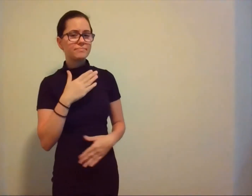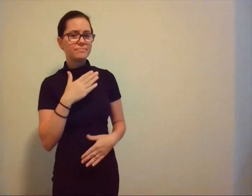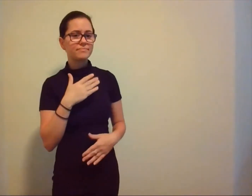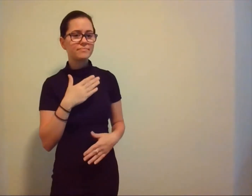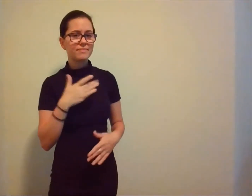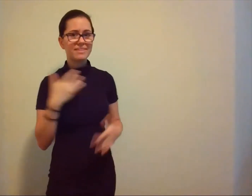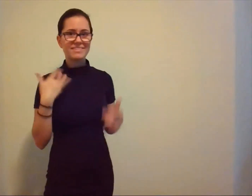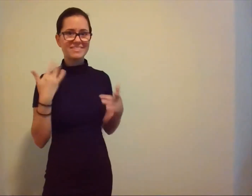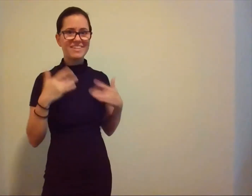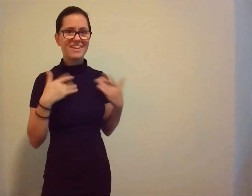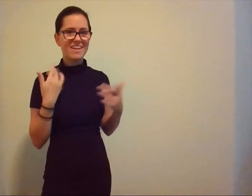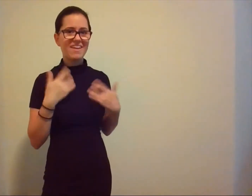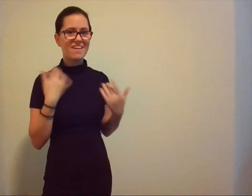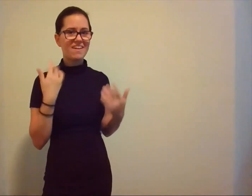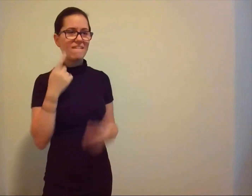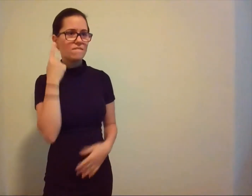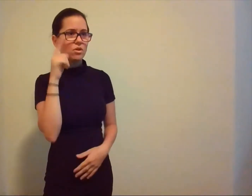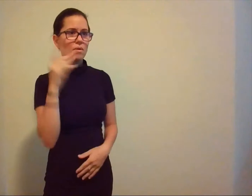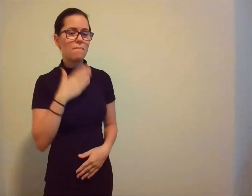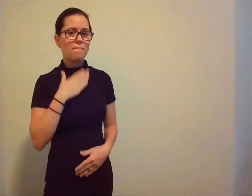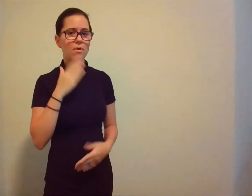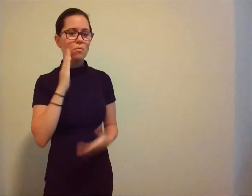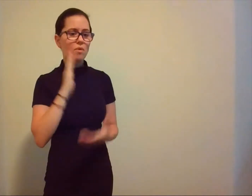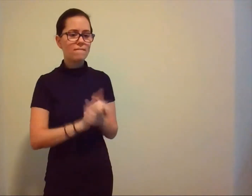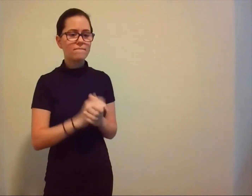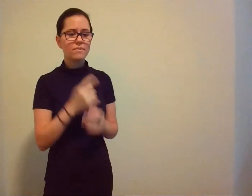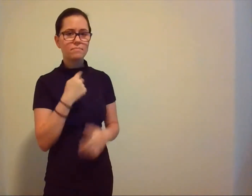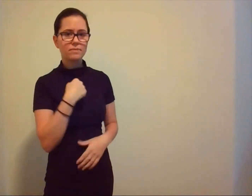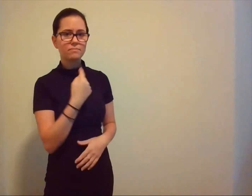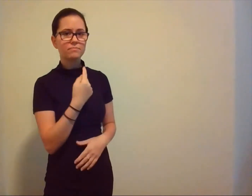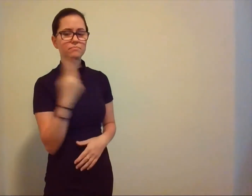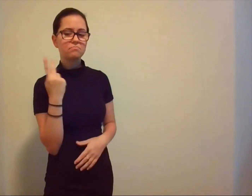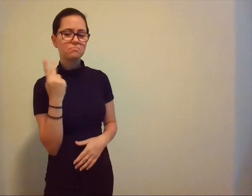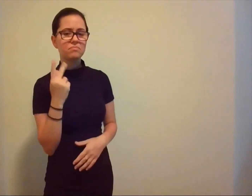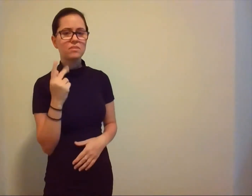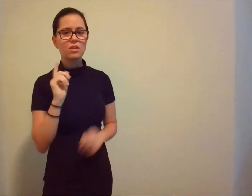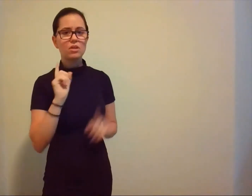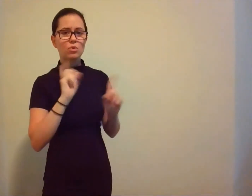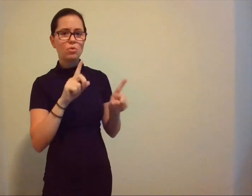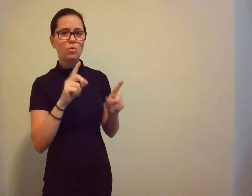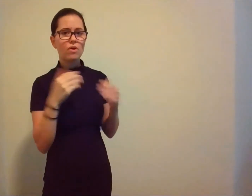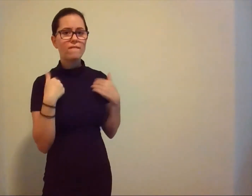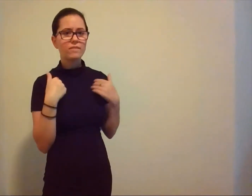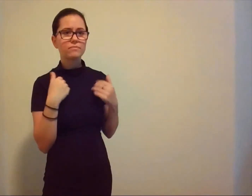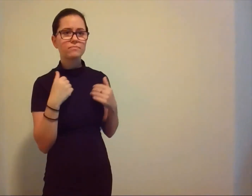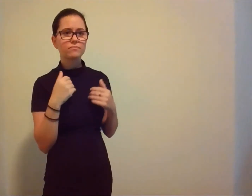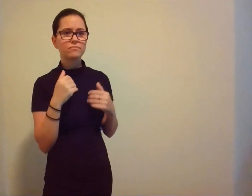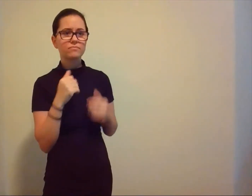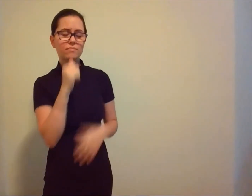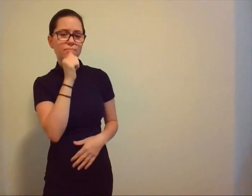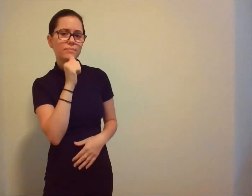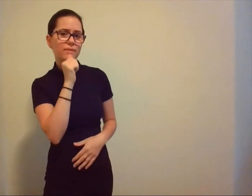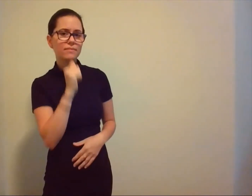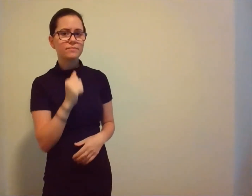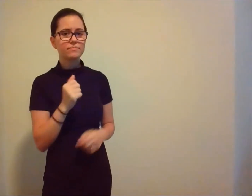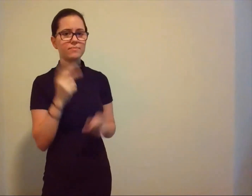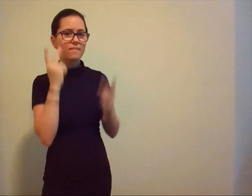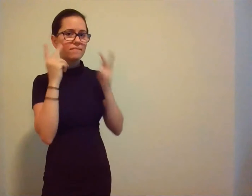to reflect on our 19 years of marriage. Oh, I love her so much. I know she's listening. I love you